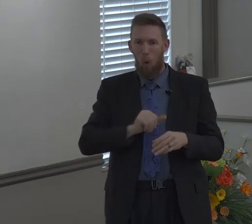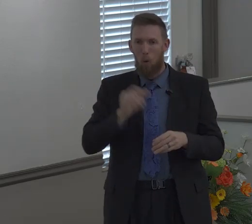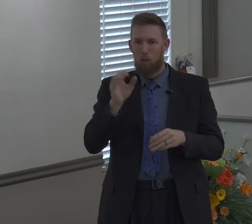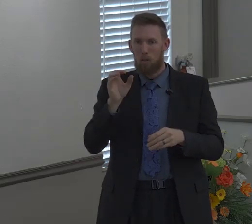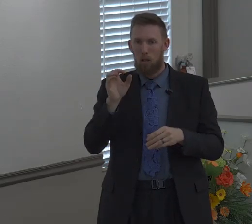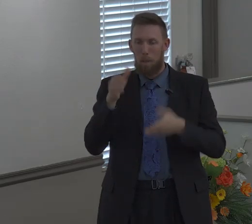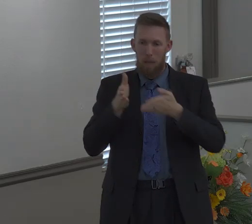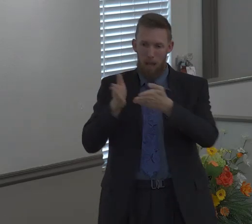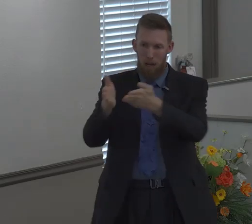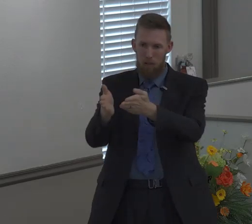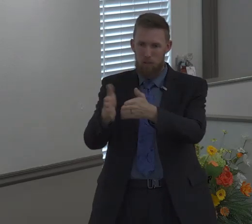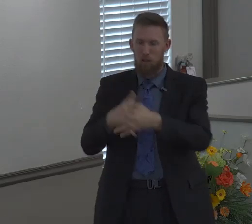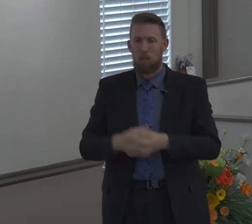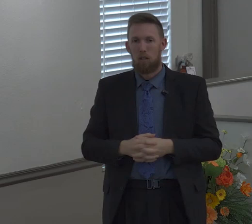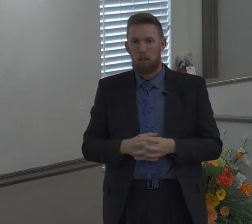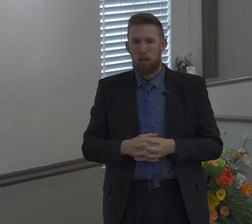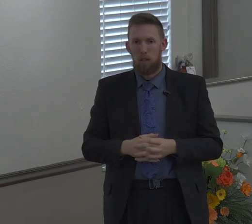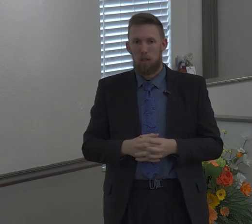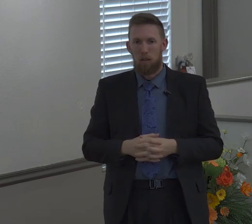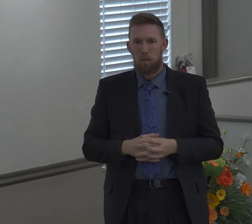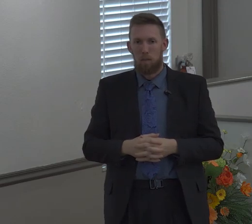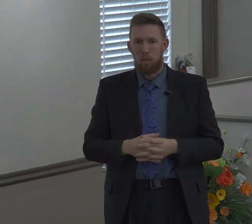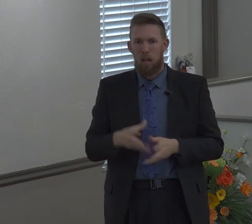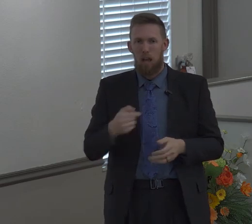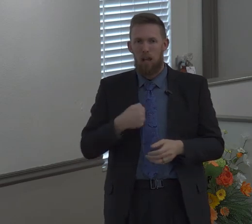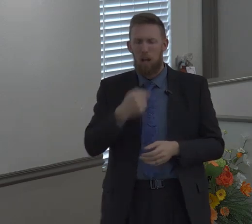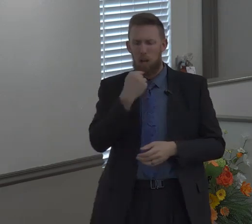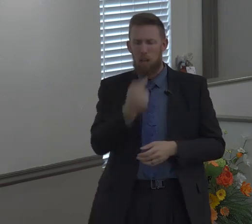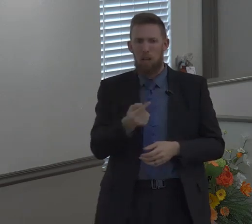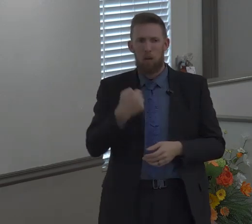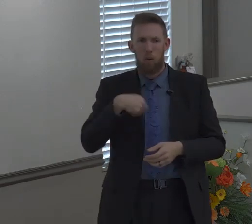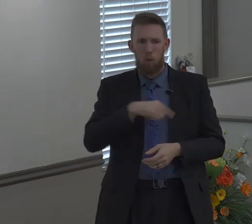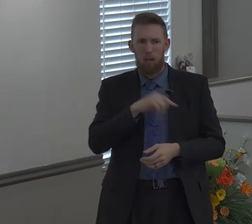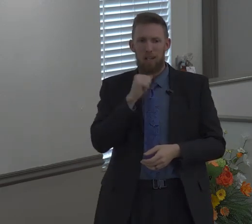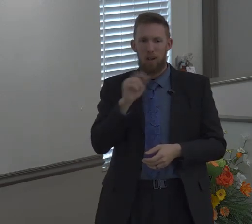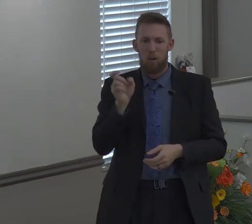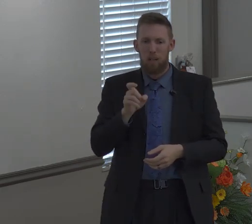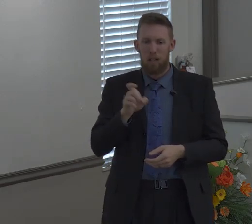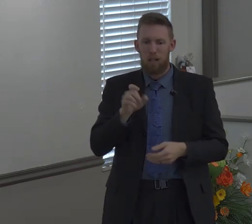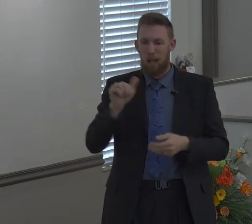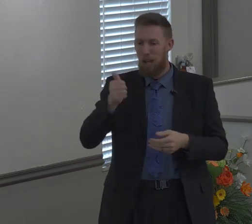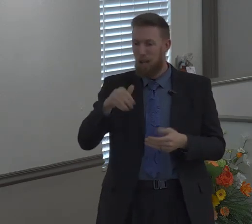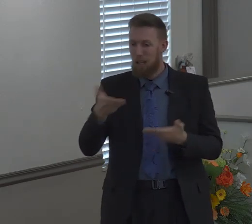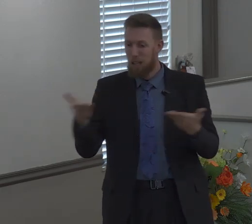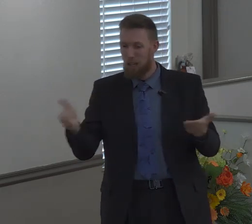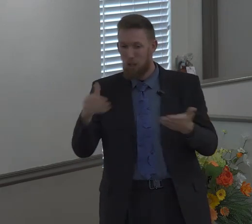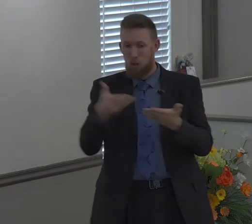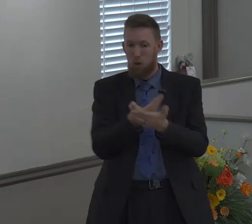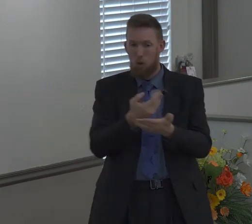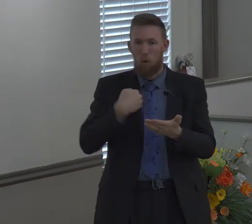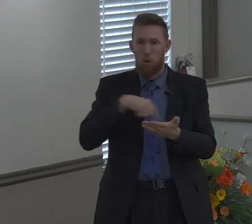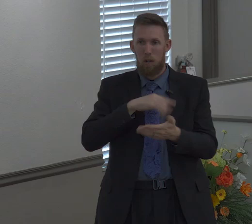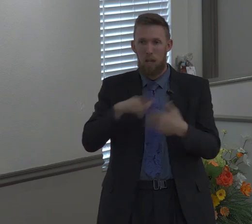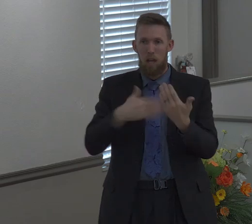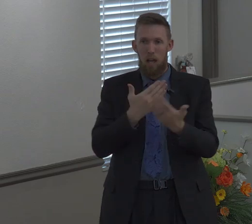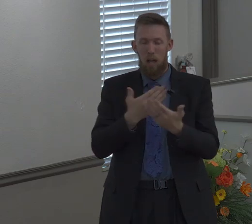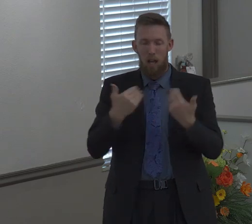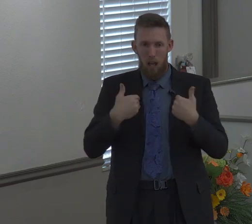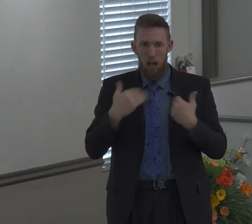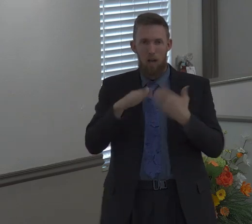What am I saying? We don't need contemporary fundamentalism. We don't need anything new. We got it right